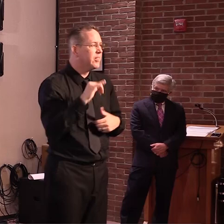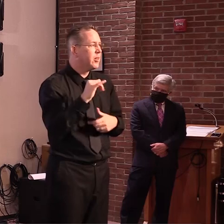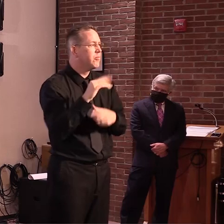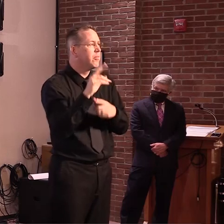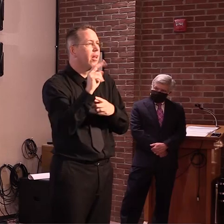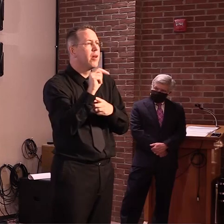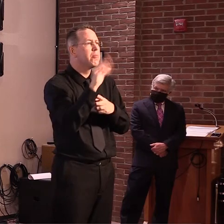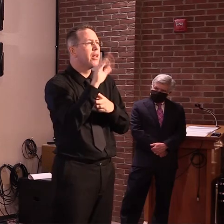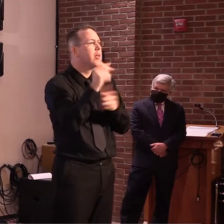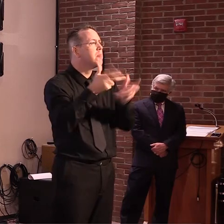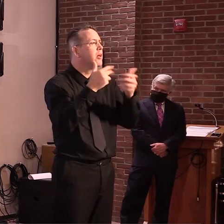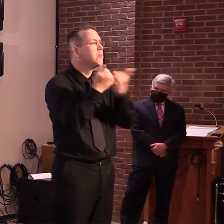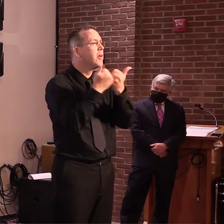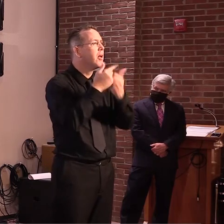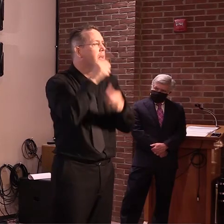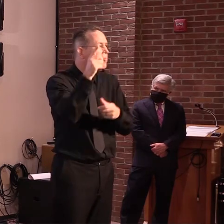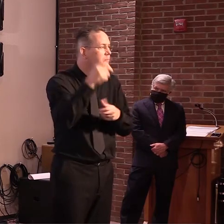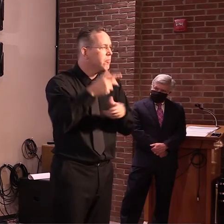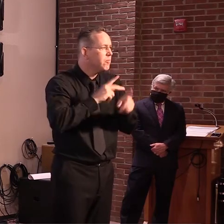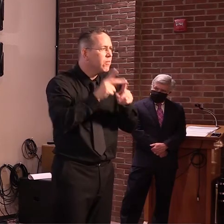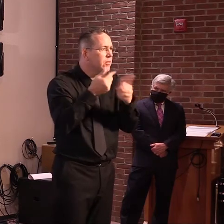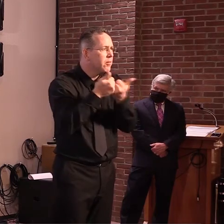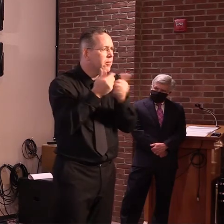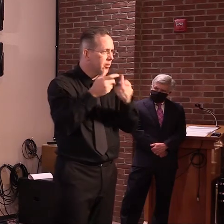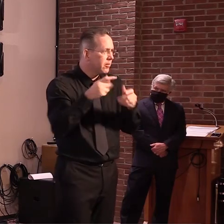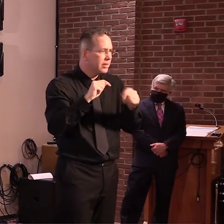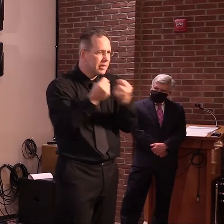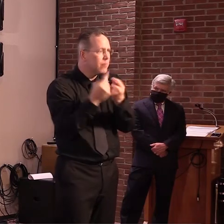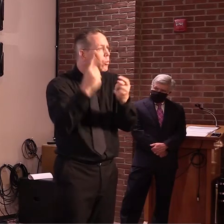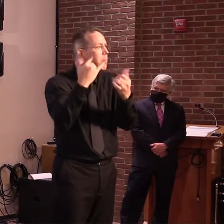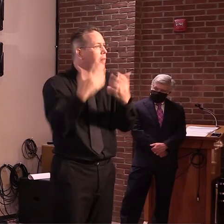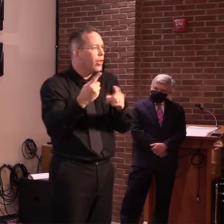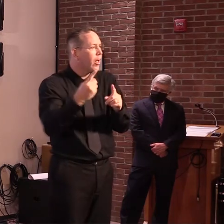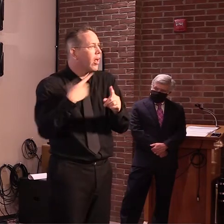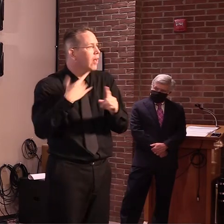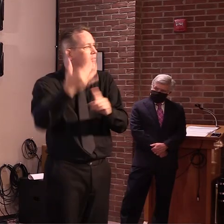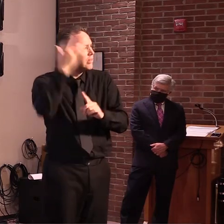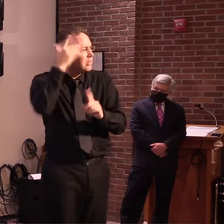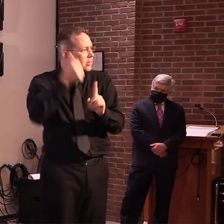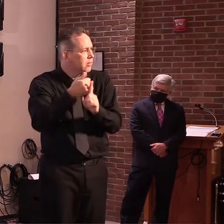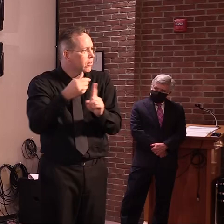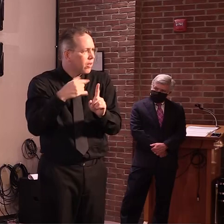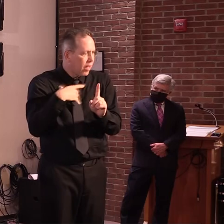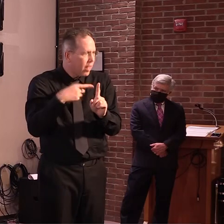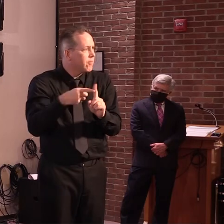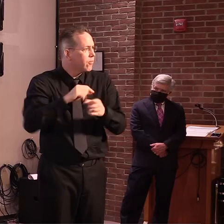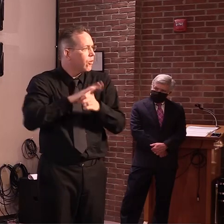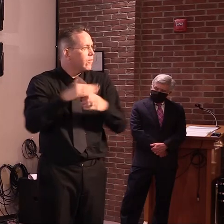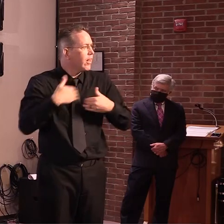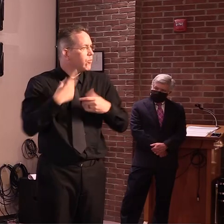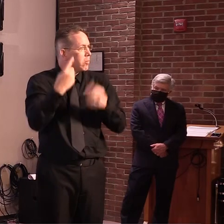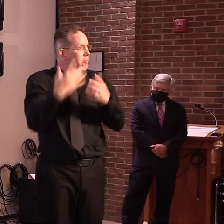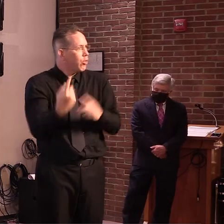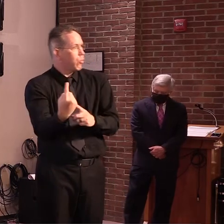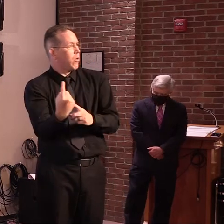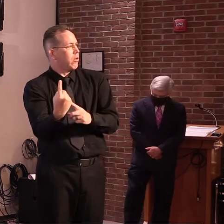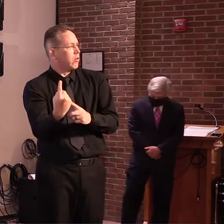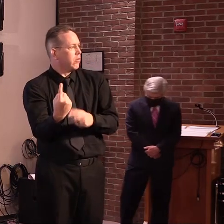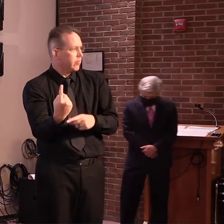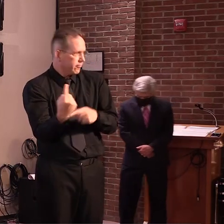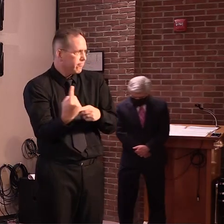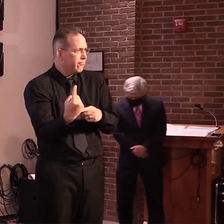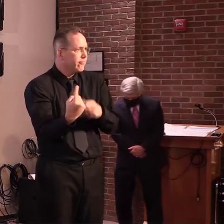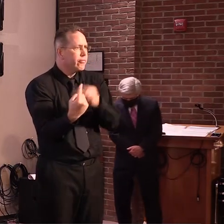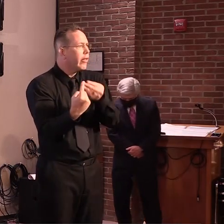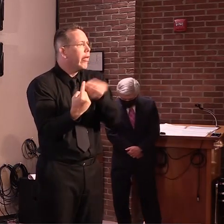on one team who was able to infect some teammates and some opponents at the same